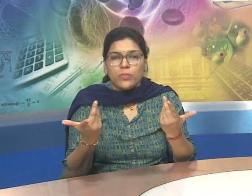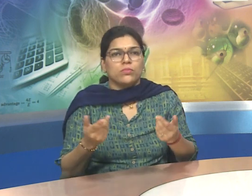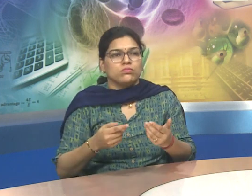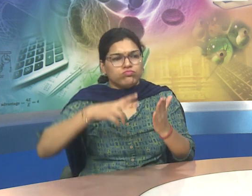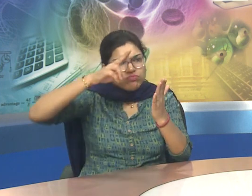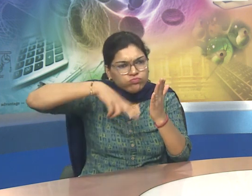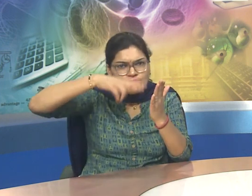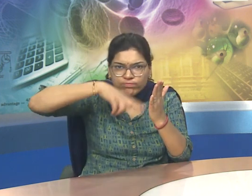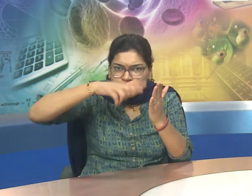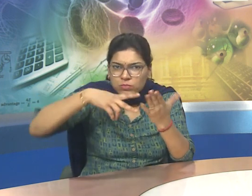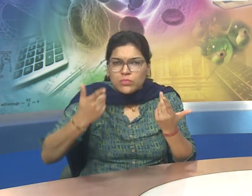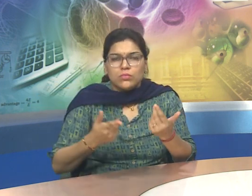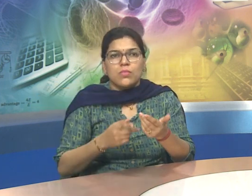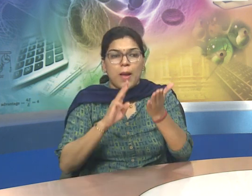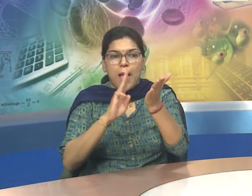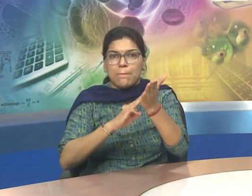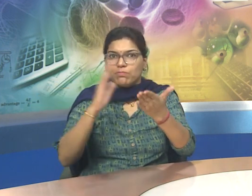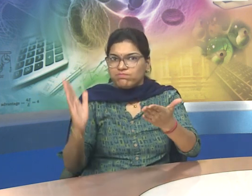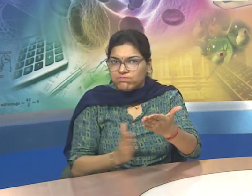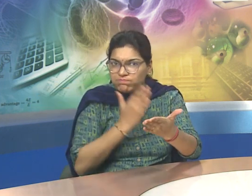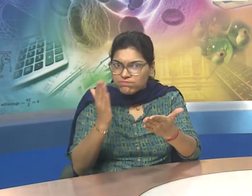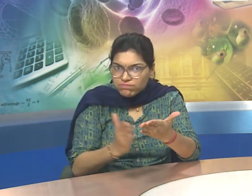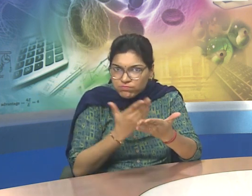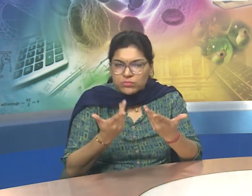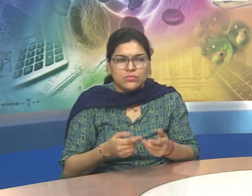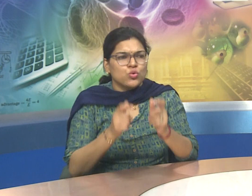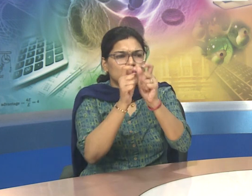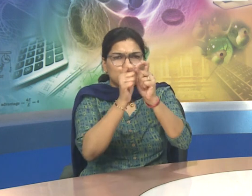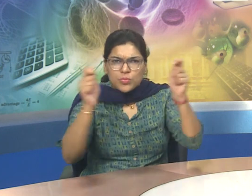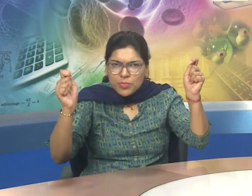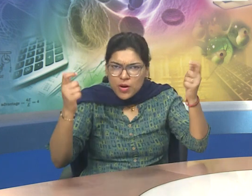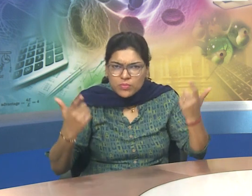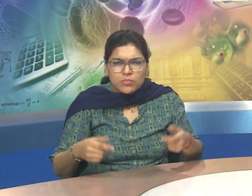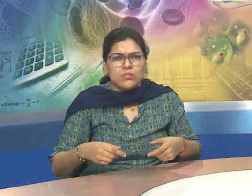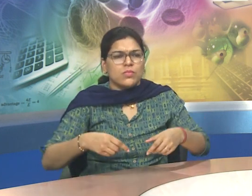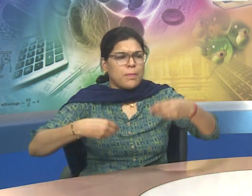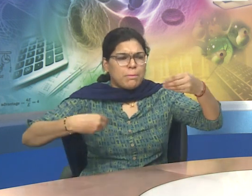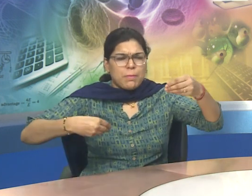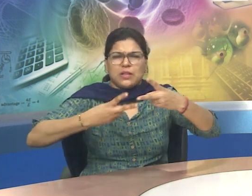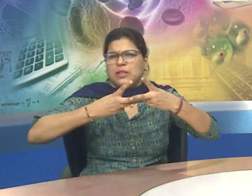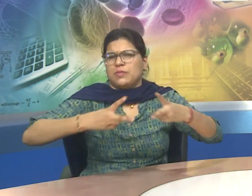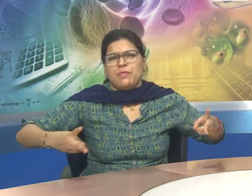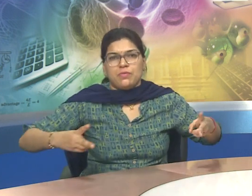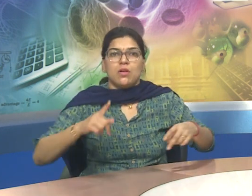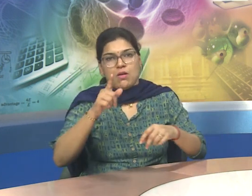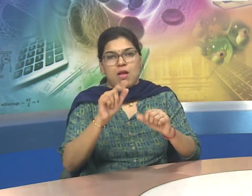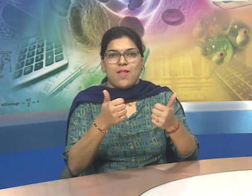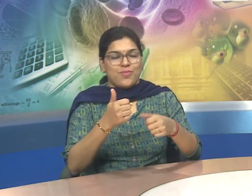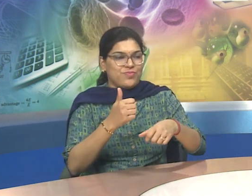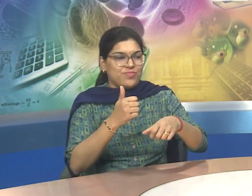those papers, those documents which we can read, we can flip the pages, and all those are